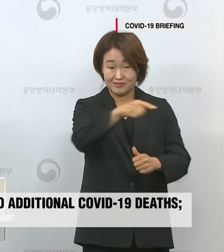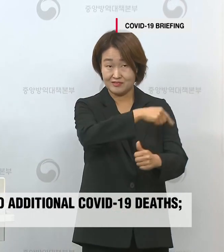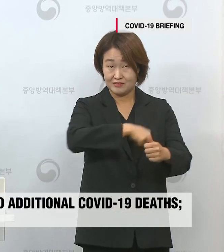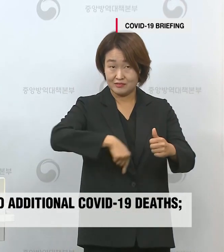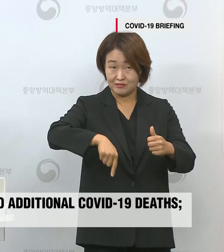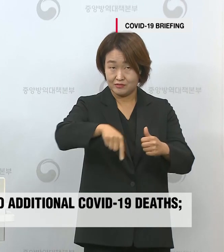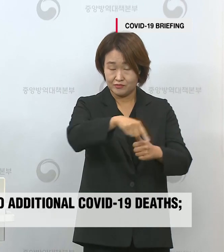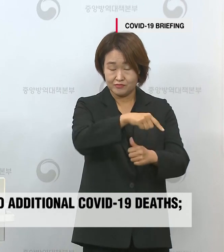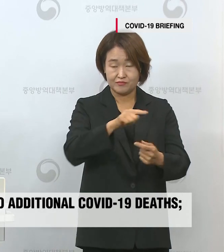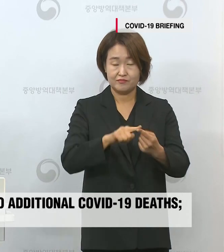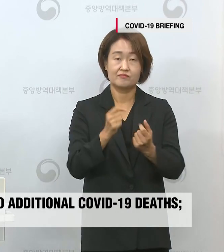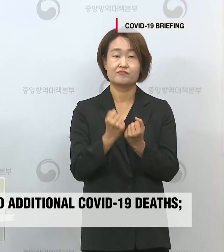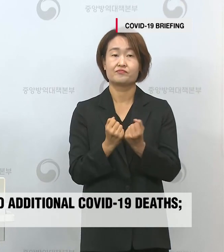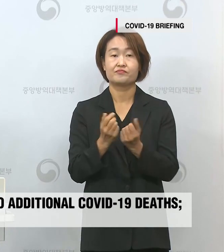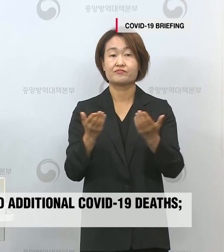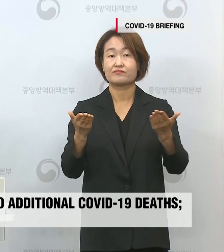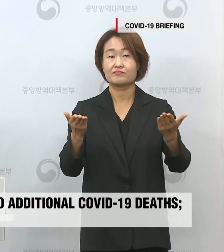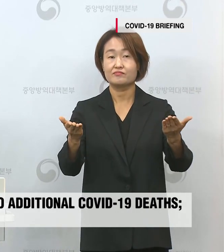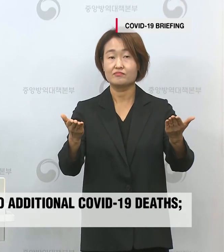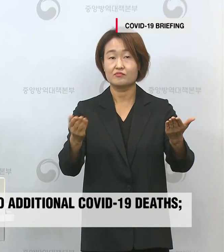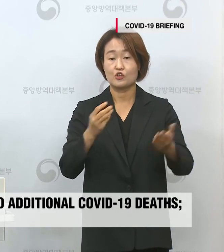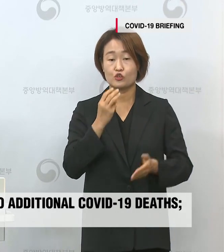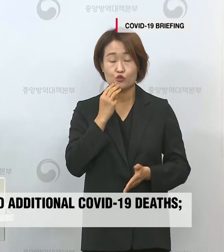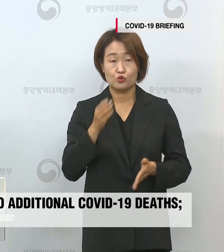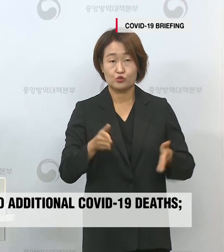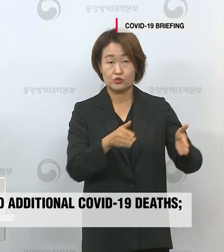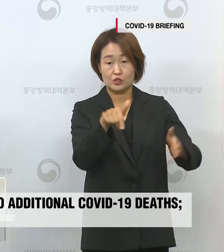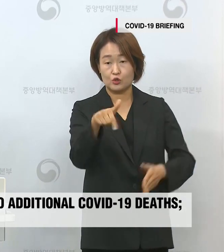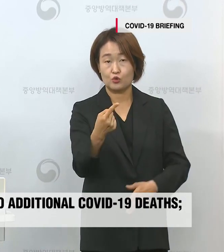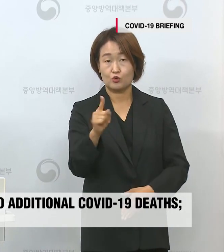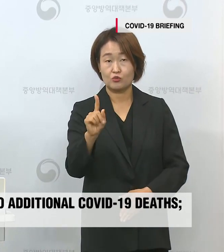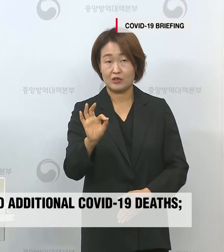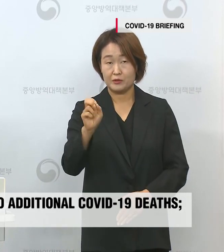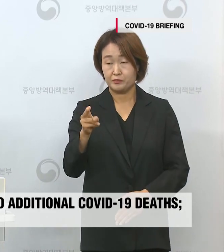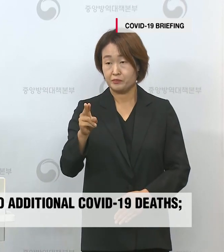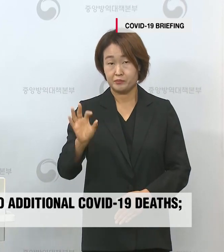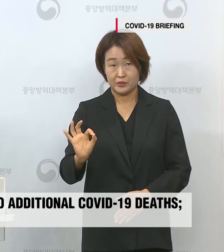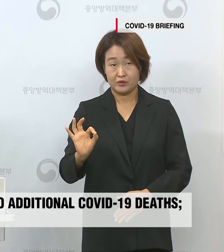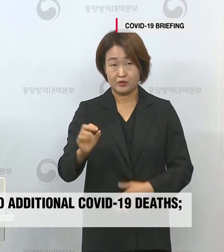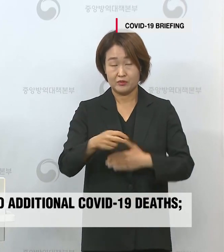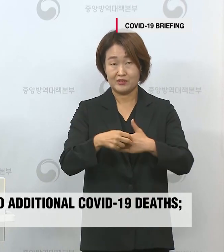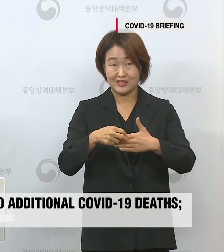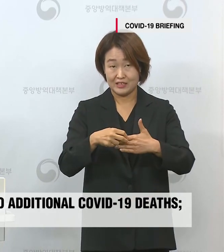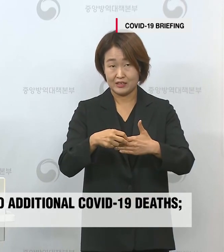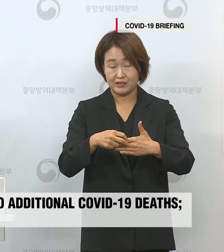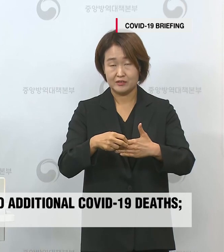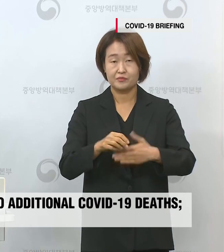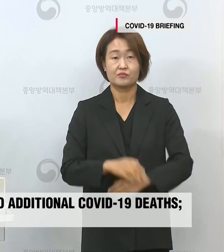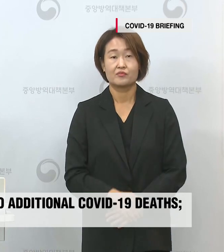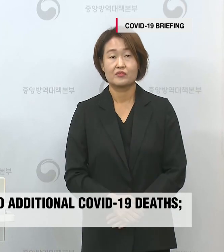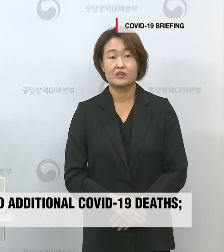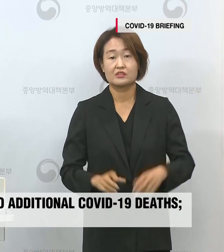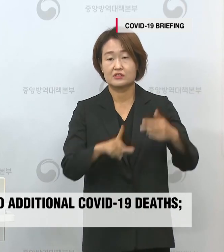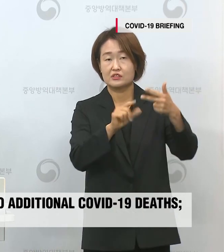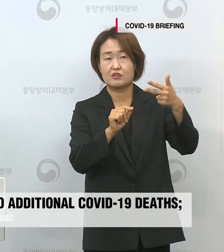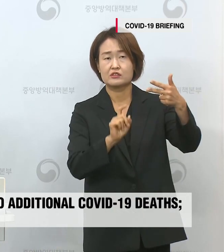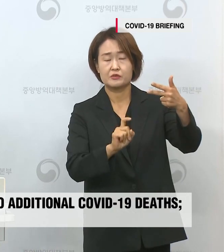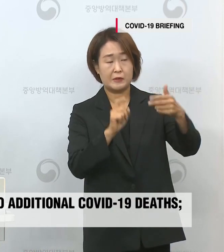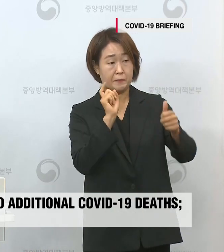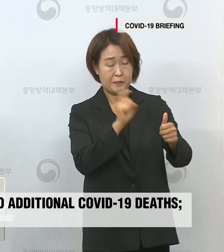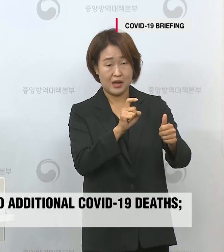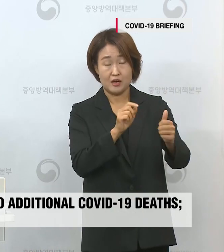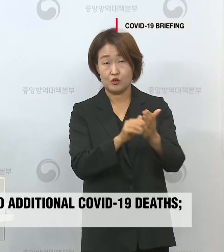2.14%. And here are some major updates on our domestic infections. We have in Gyeonggi-do province, we